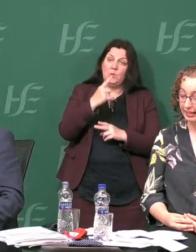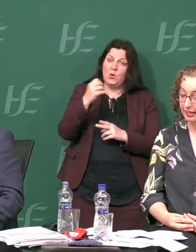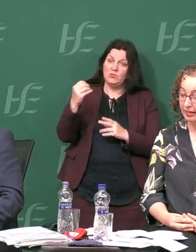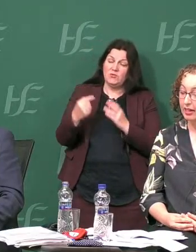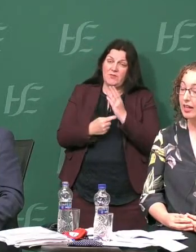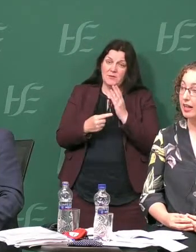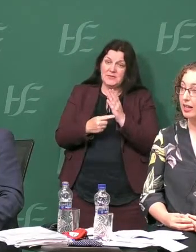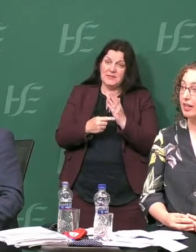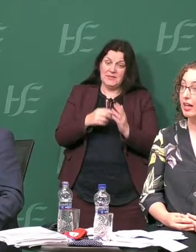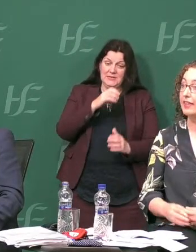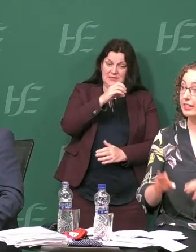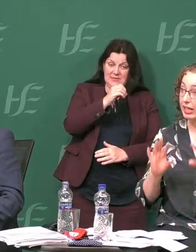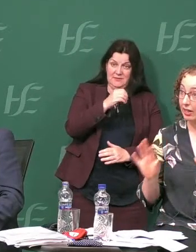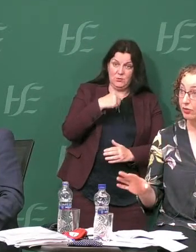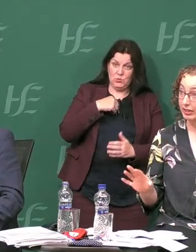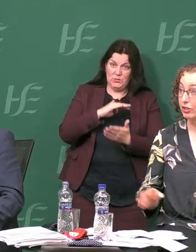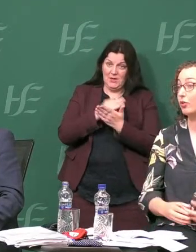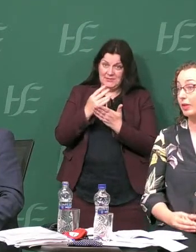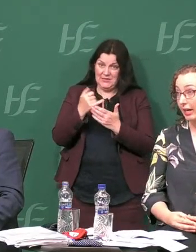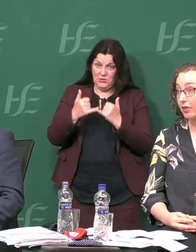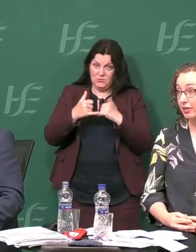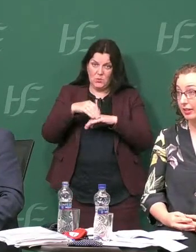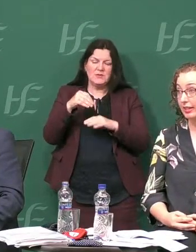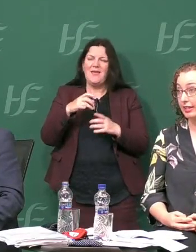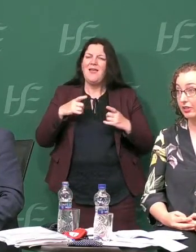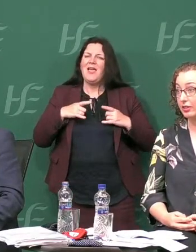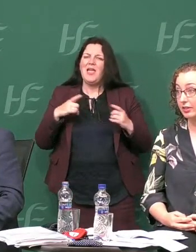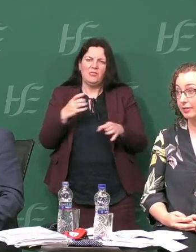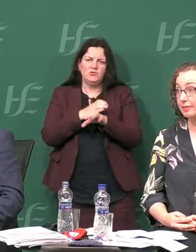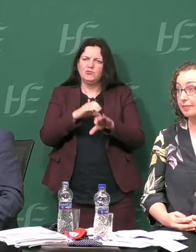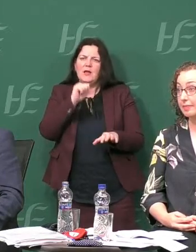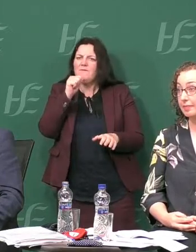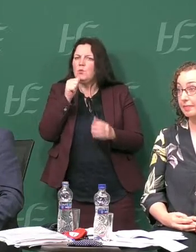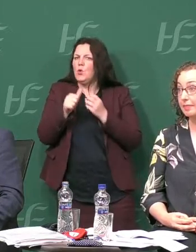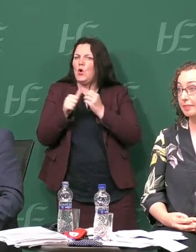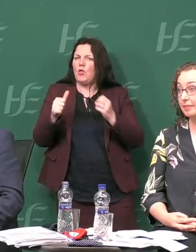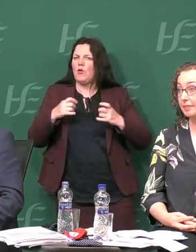to 19, and that's healthy children without underlying conditions.